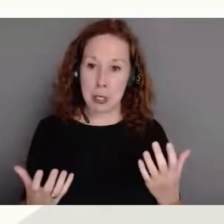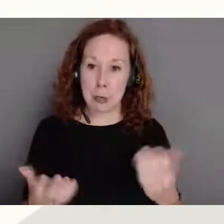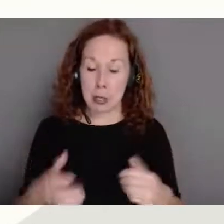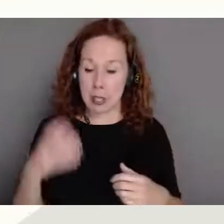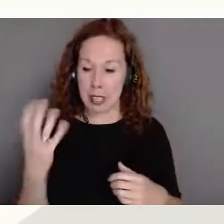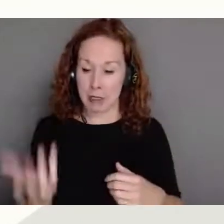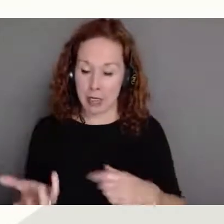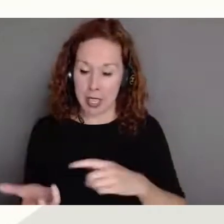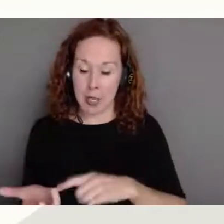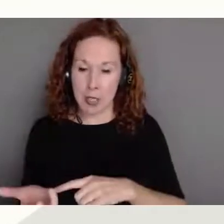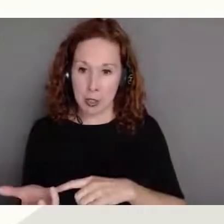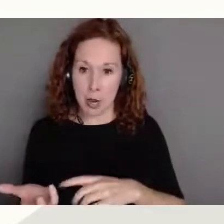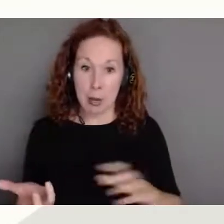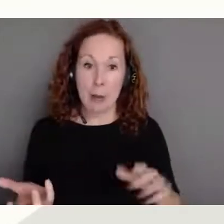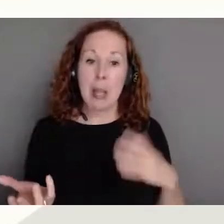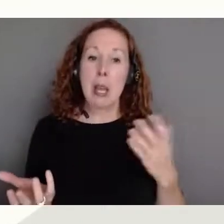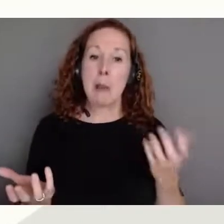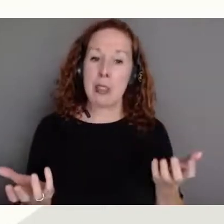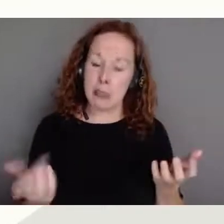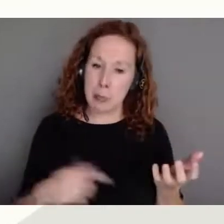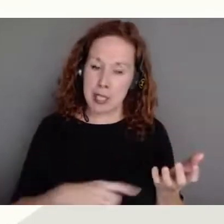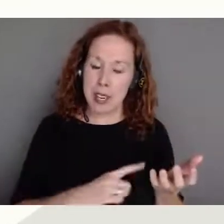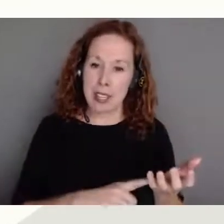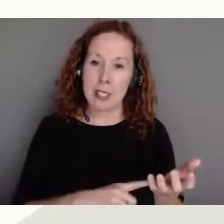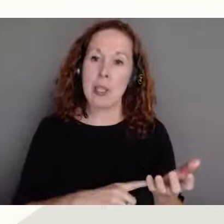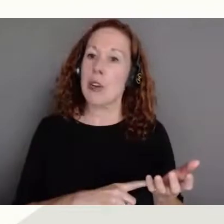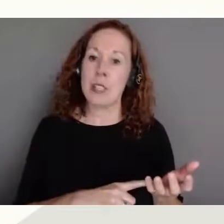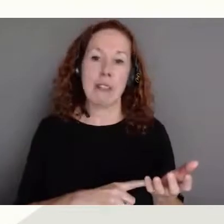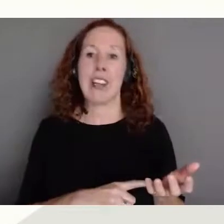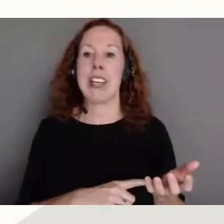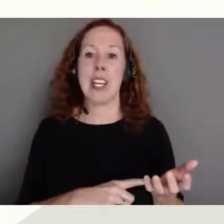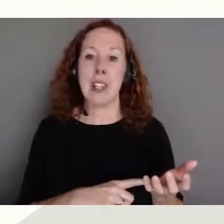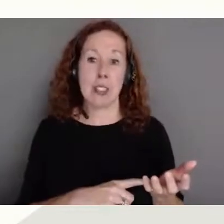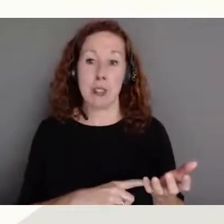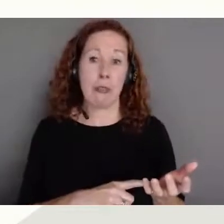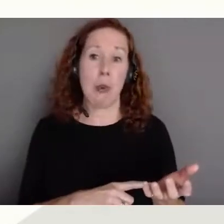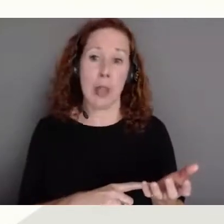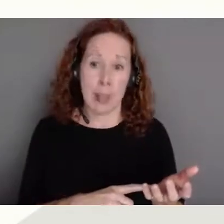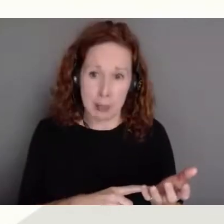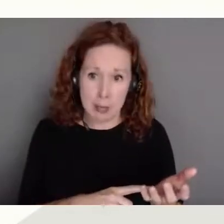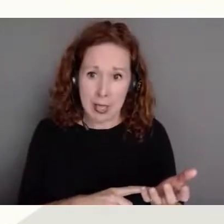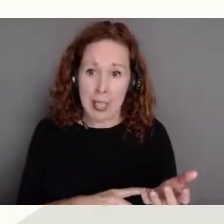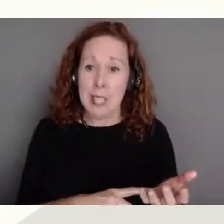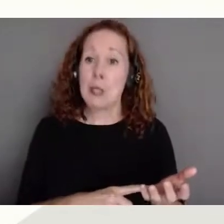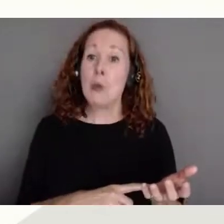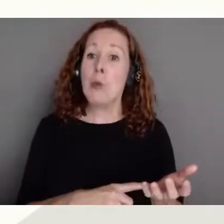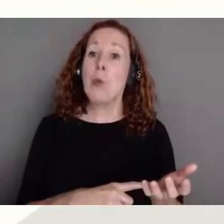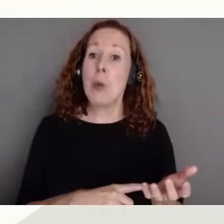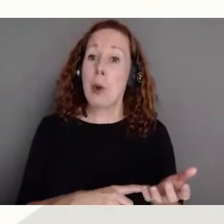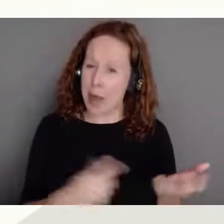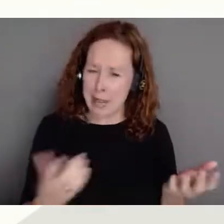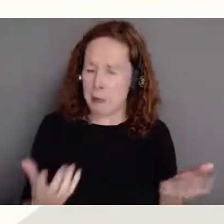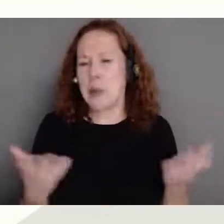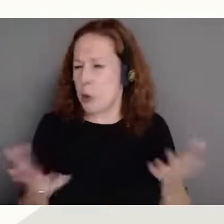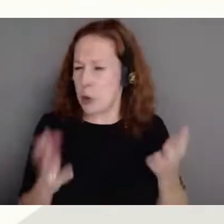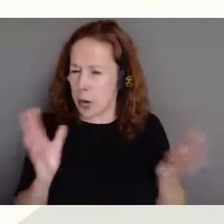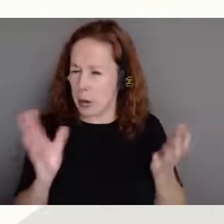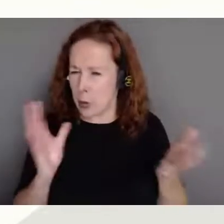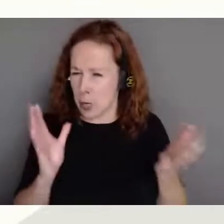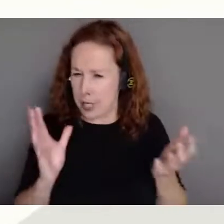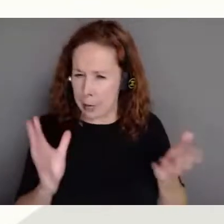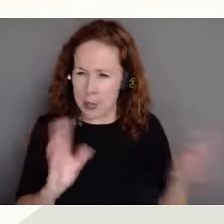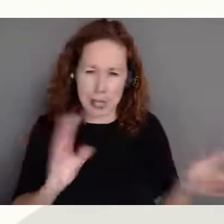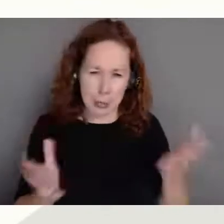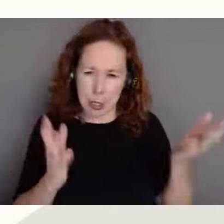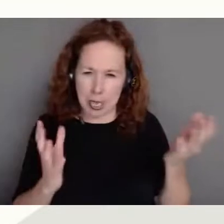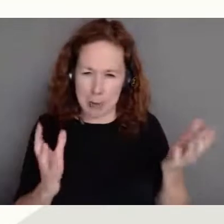right term. So you can have vicarious trauma, but the flip side is we called it vicarious euphoria. So, Oh, right, we don't know the right